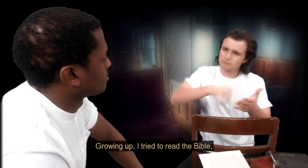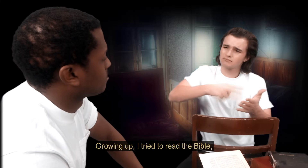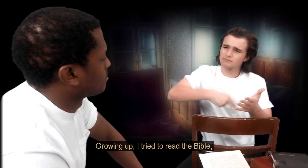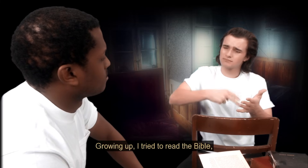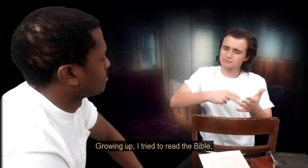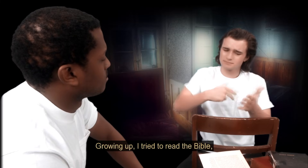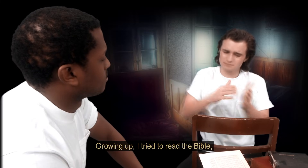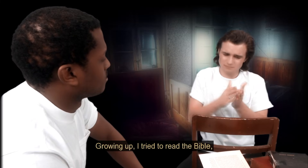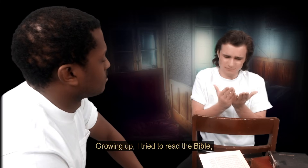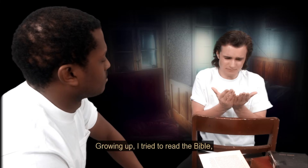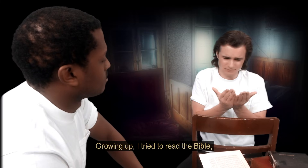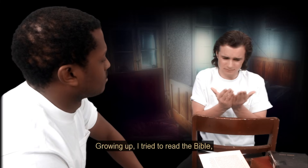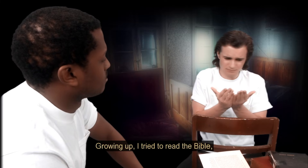Growing up, I tried to read the Bible,